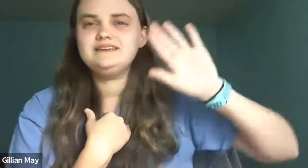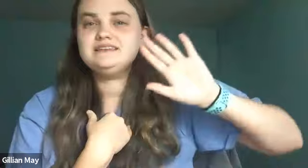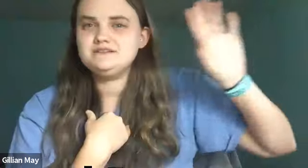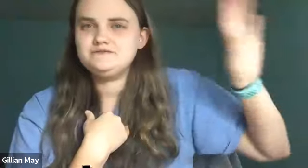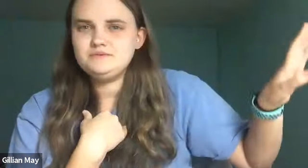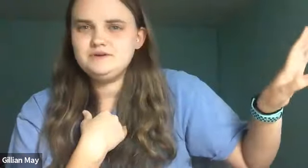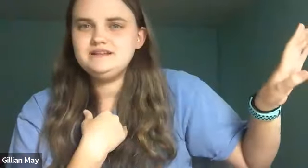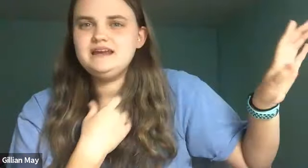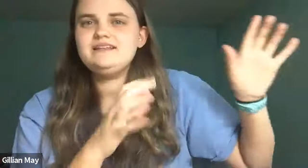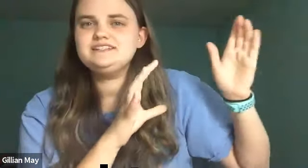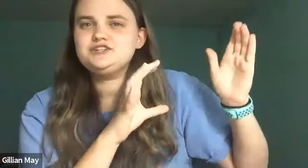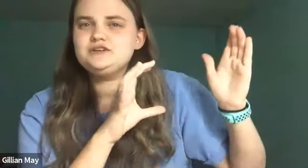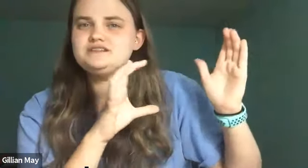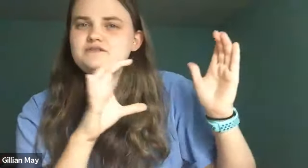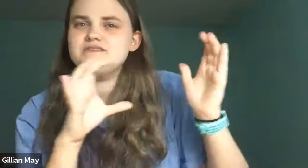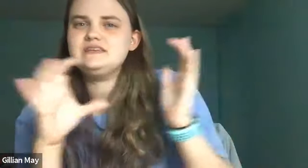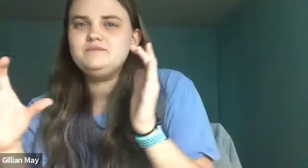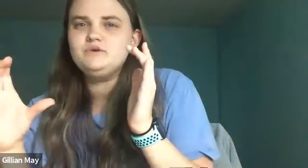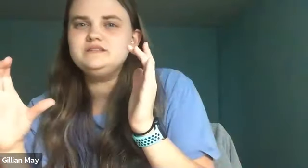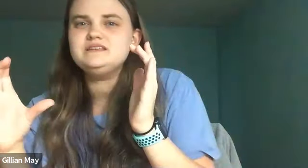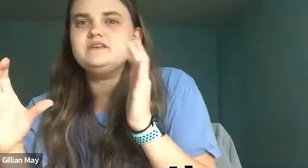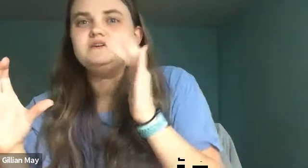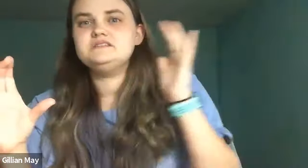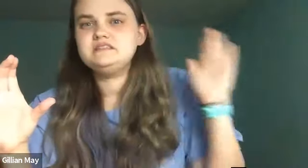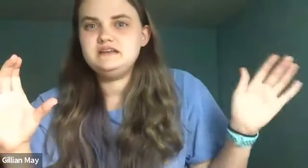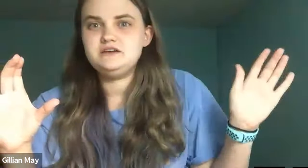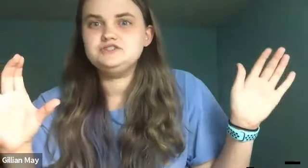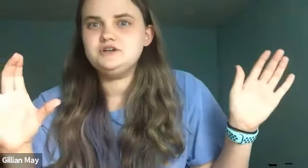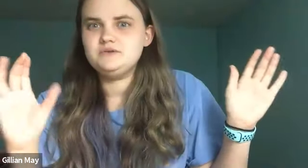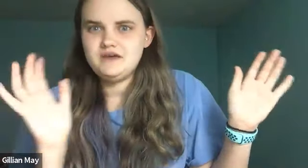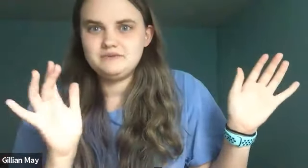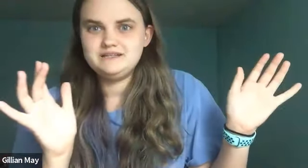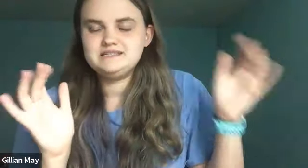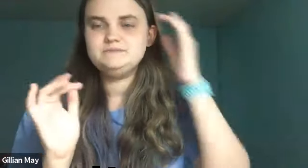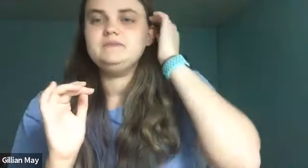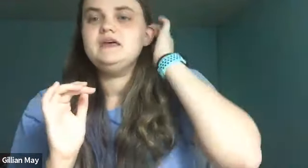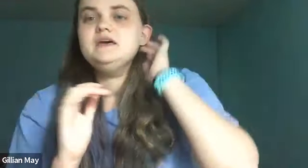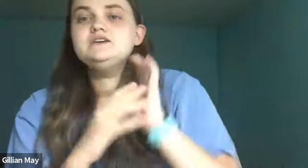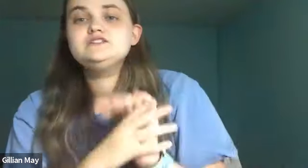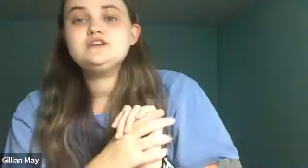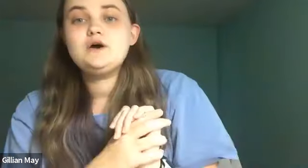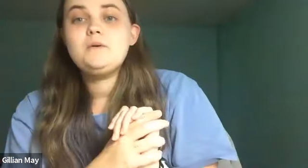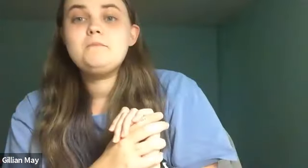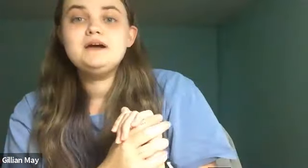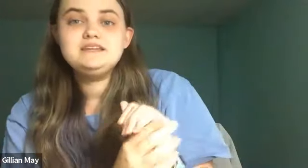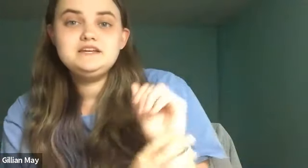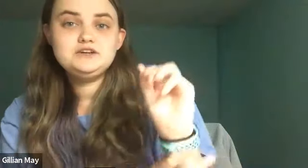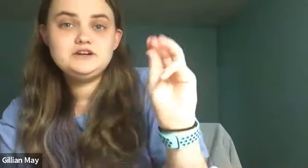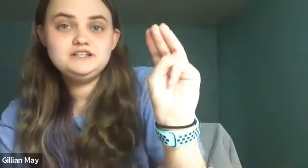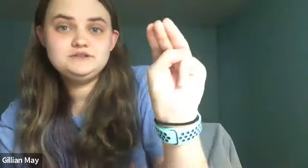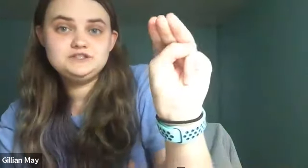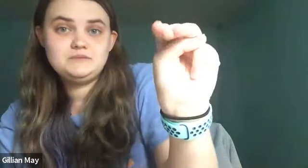is a different one, and I like to show you guys all the same ones, and then on Sunday I'll show you what that one is. So Monday you're gonna do is you're gonna make